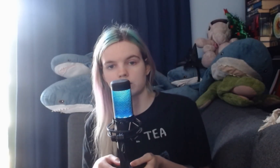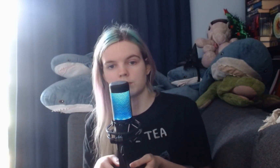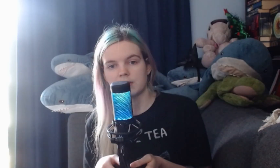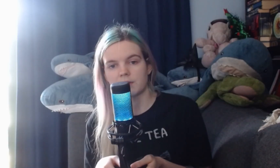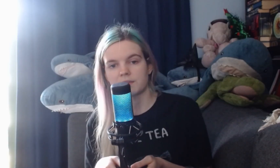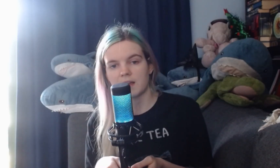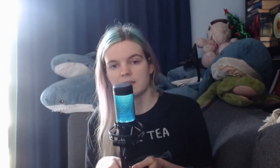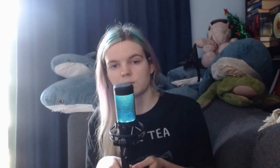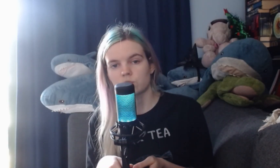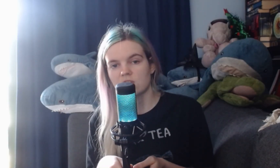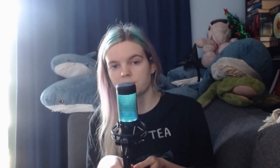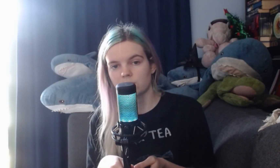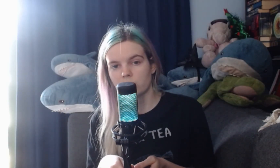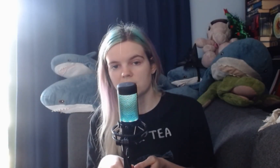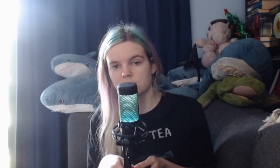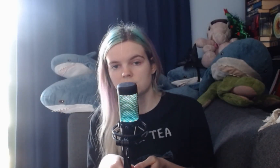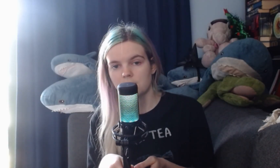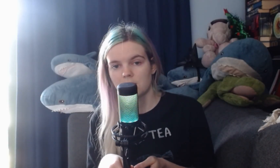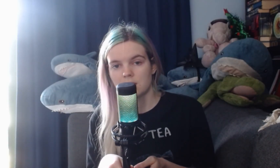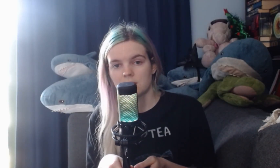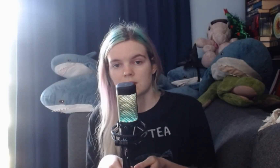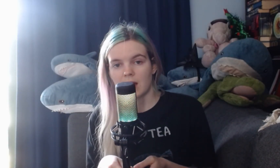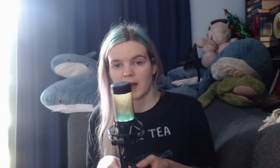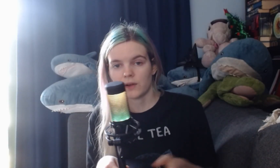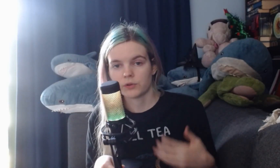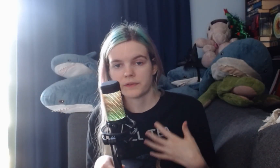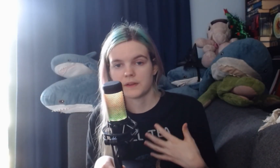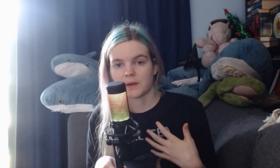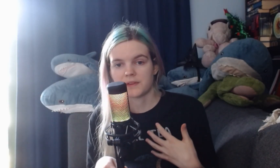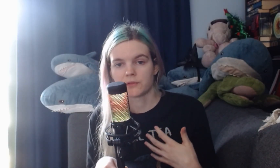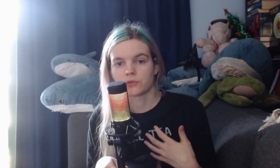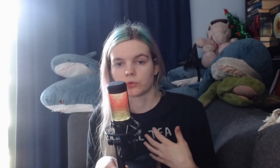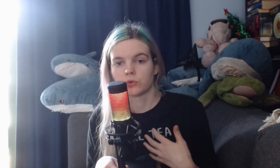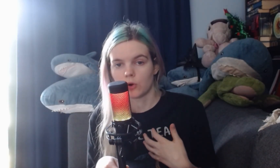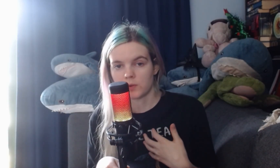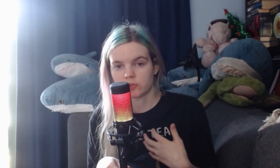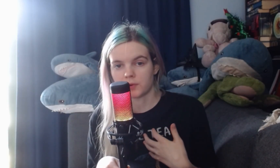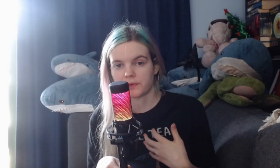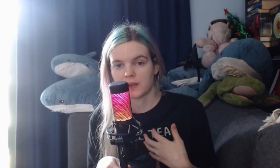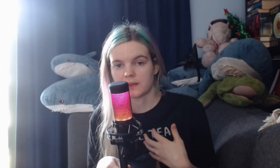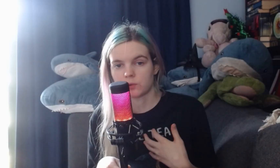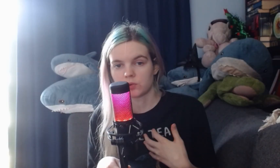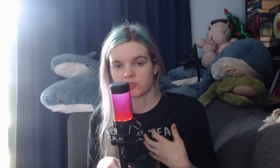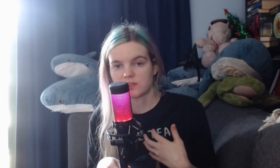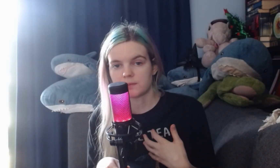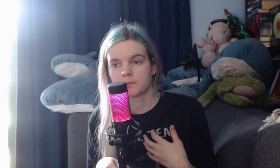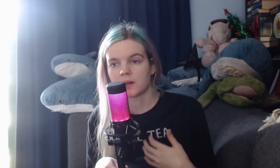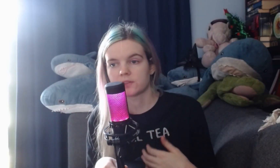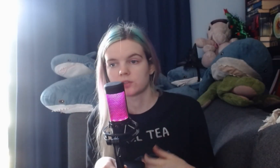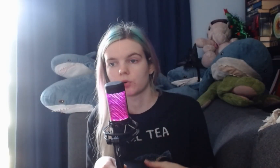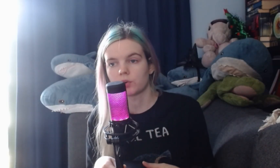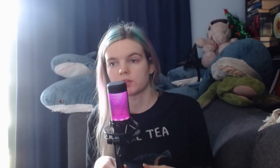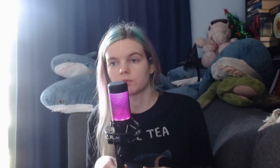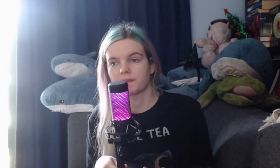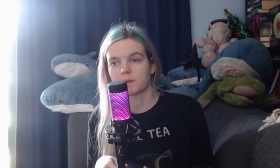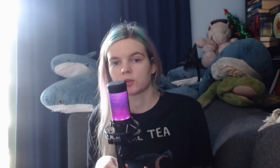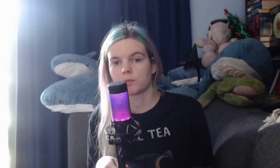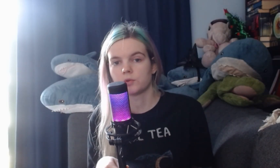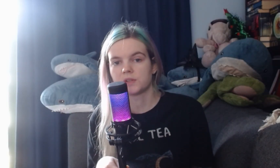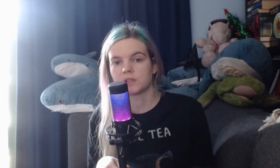movie, a sign language has been created. I honestly myself don't know much about sign languages, but according to some in the community who